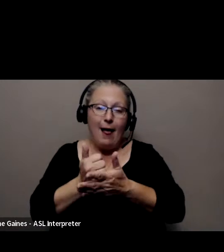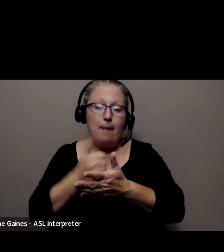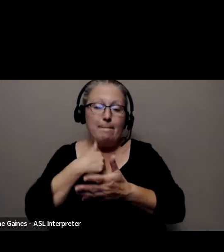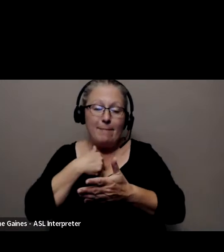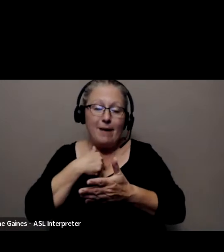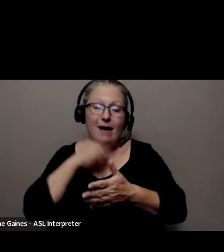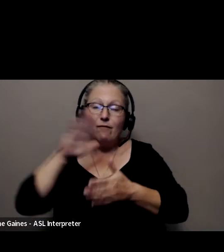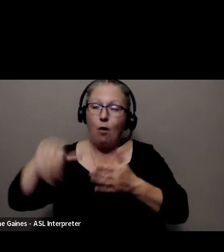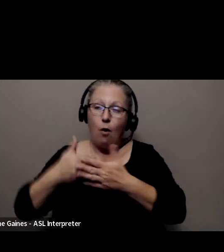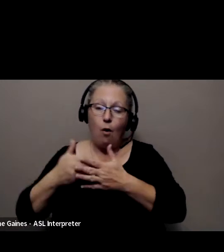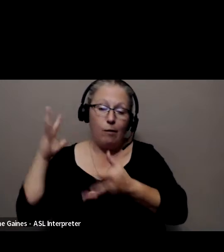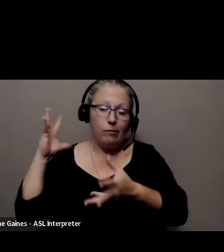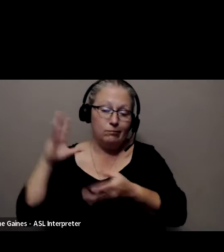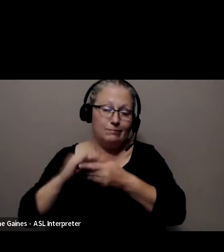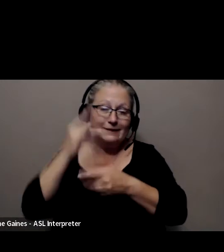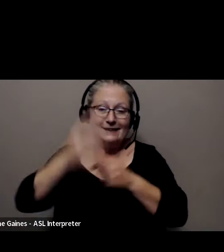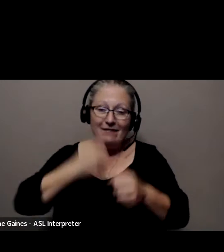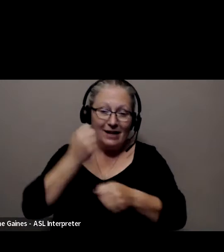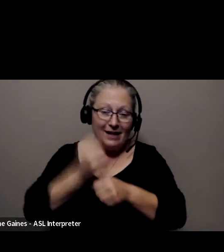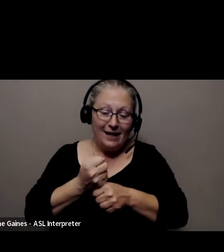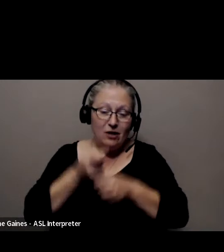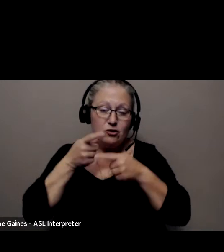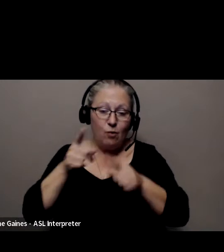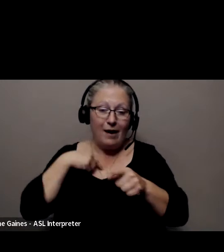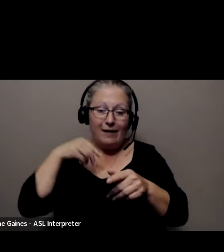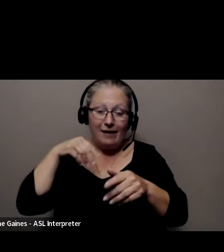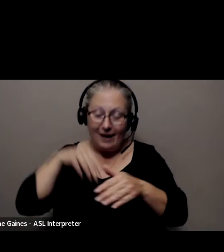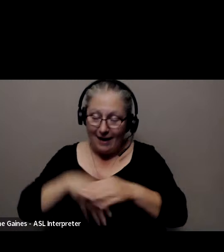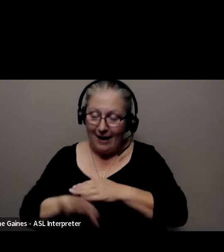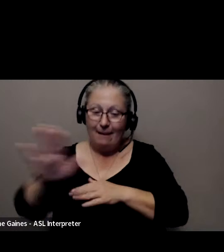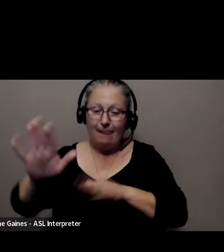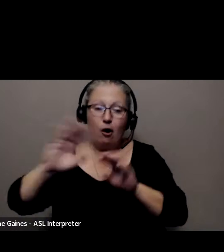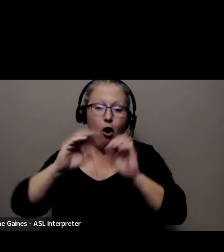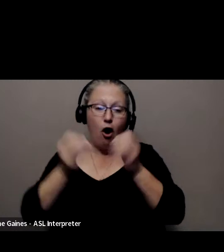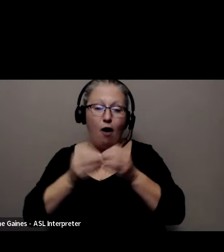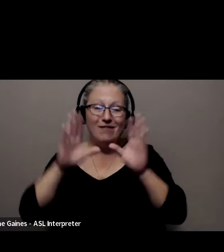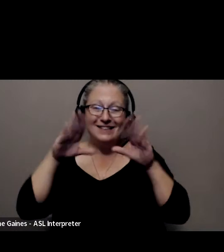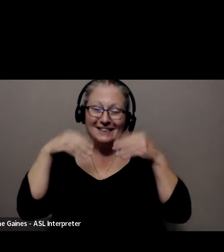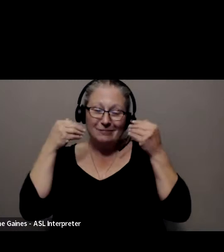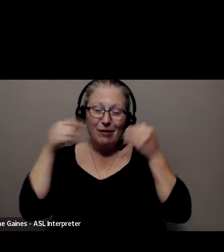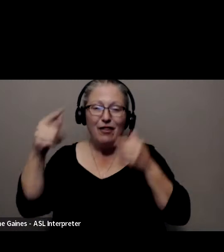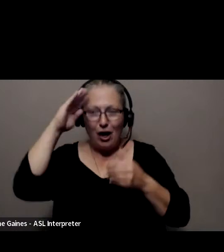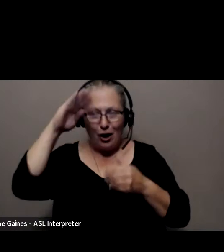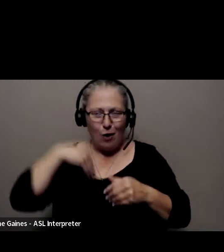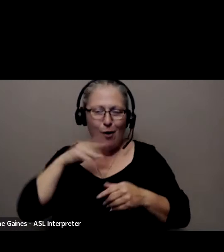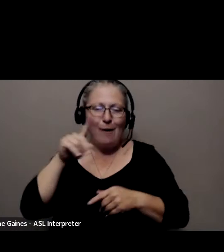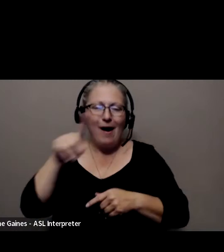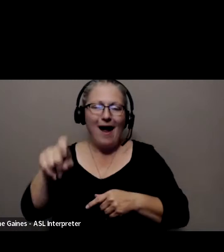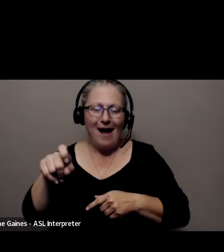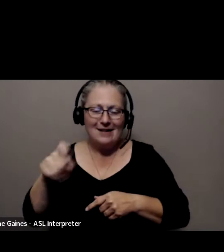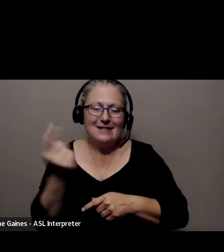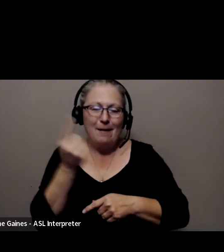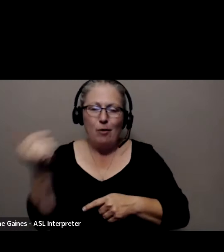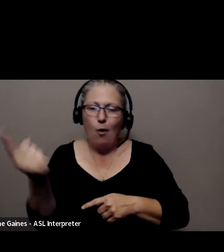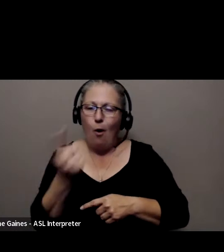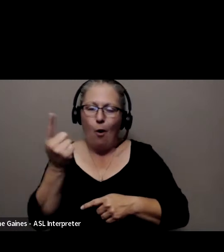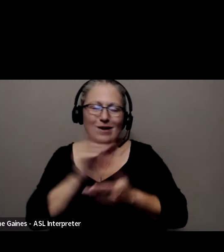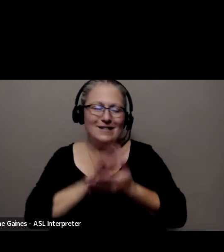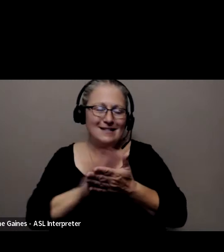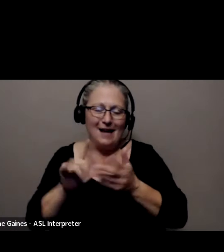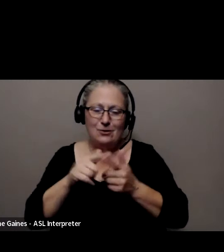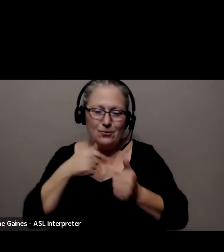things I needed these past 7 years. As I walked in their office over there, smile, they knew I was going to ask for something, and they were always super